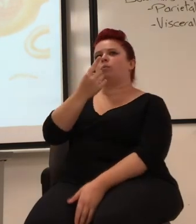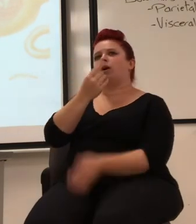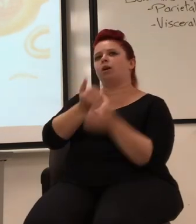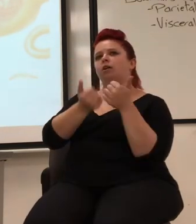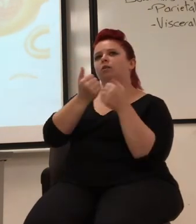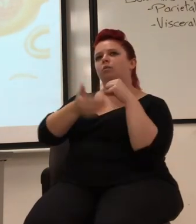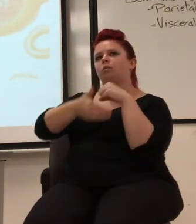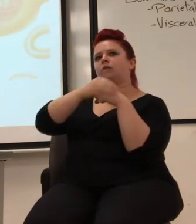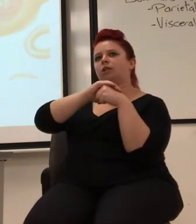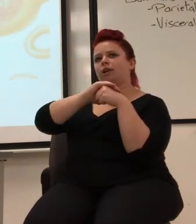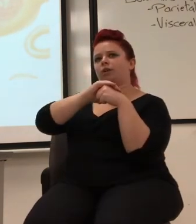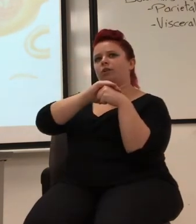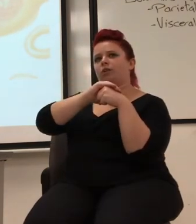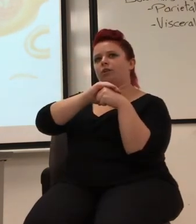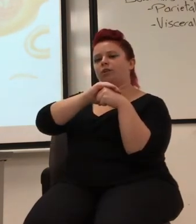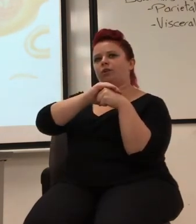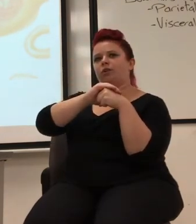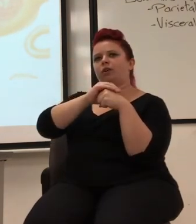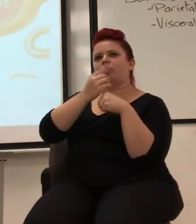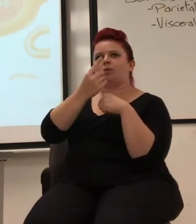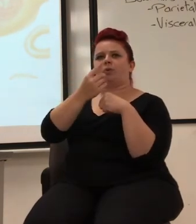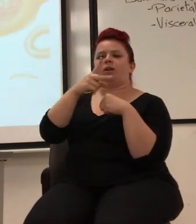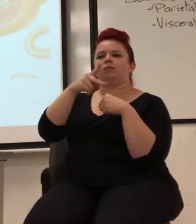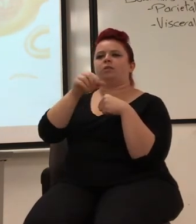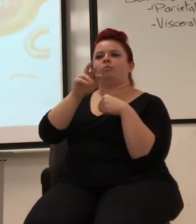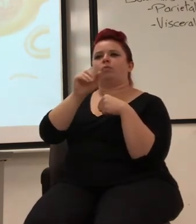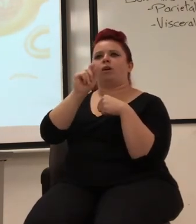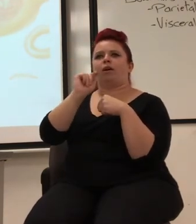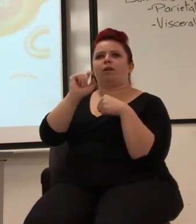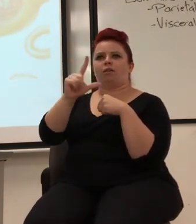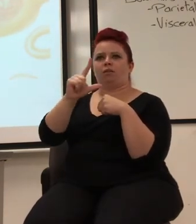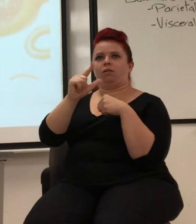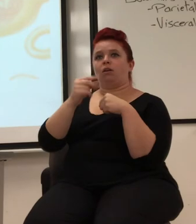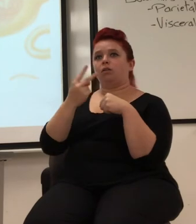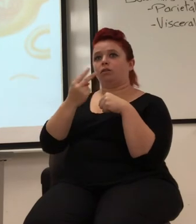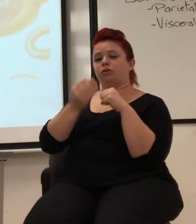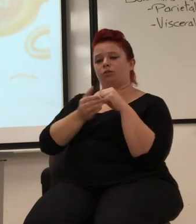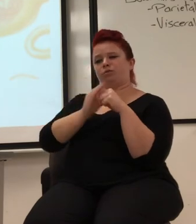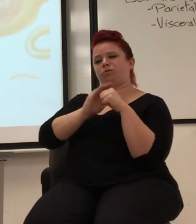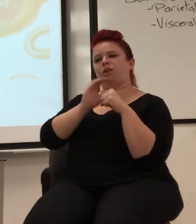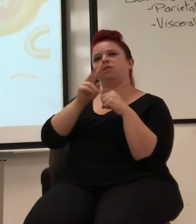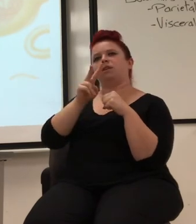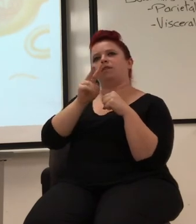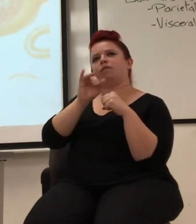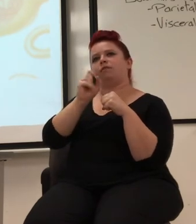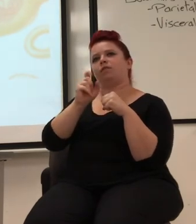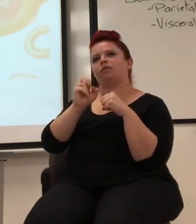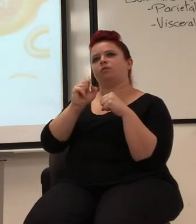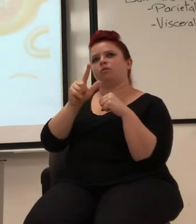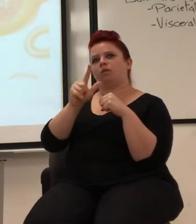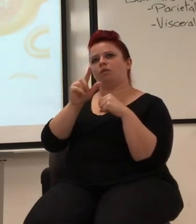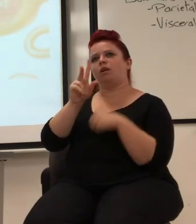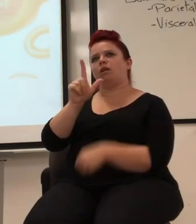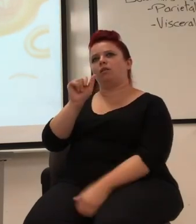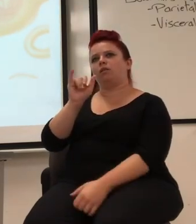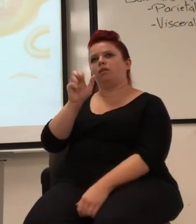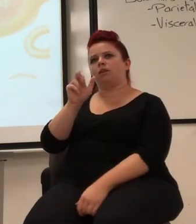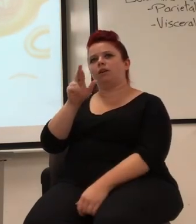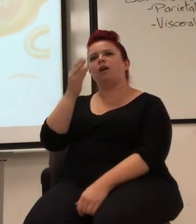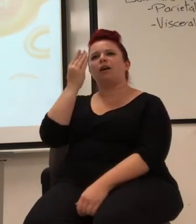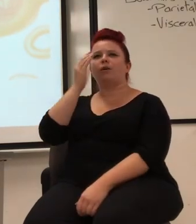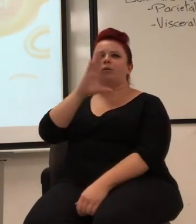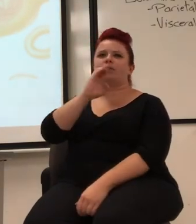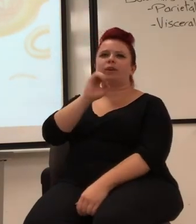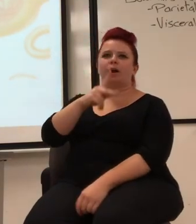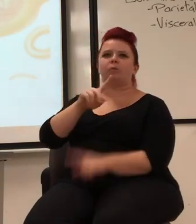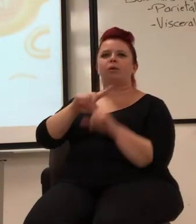layer? Parietal. The two is the visceral layer. Now, I know these are capillaries. Can you